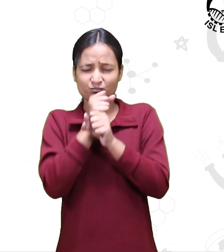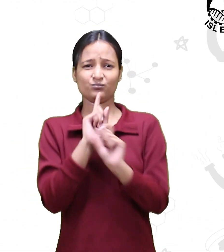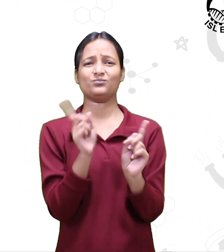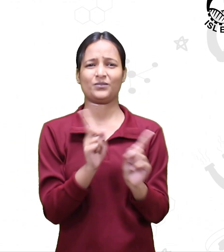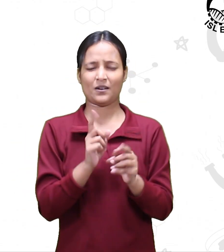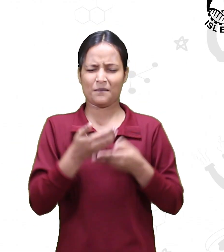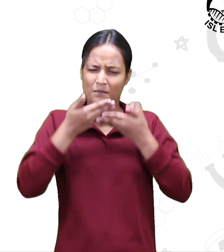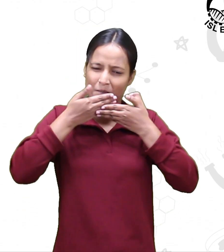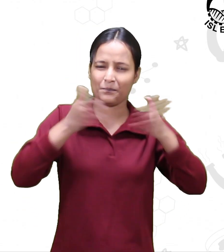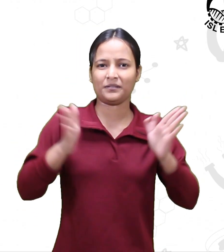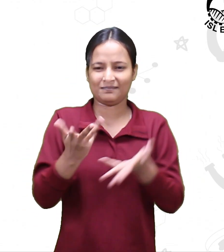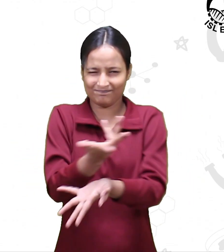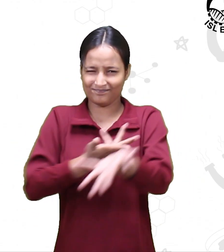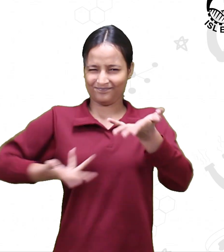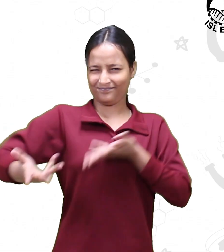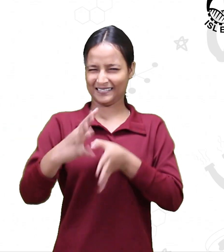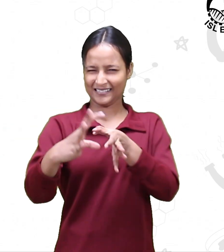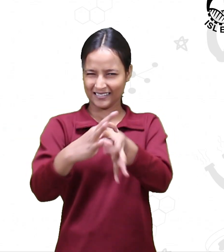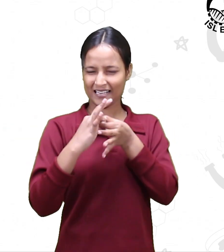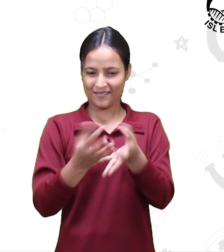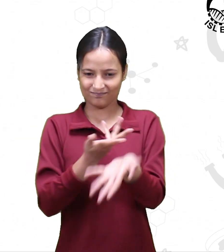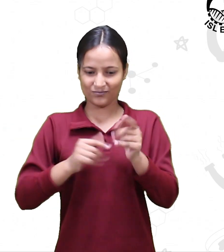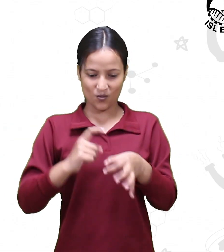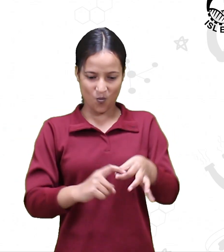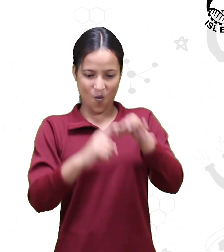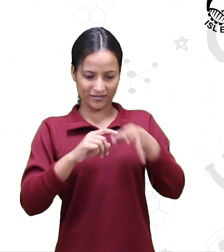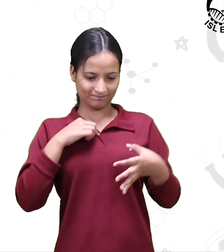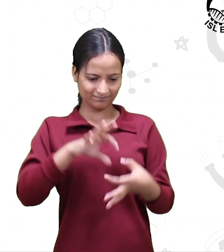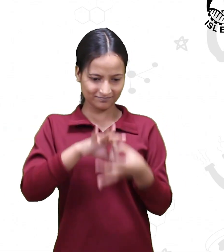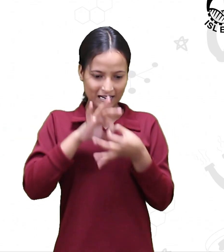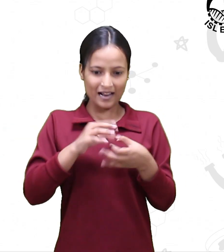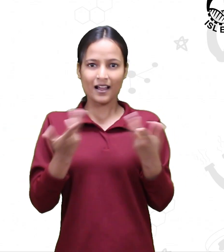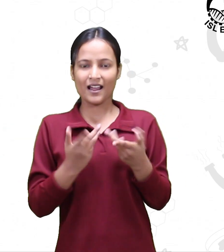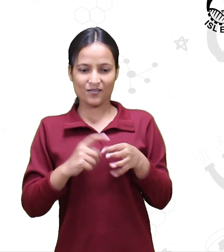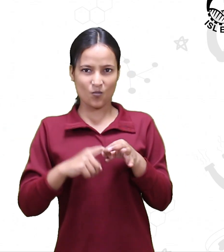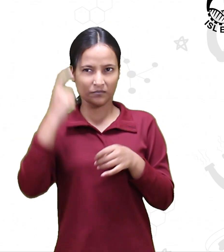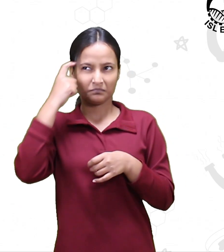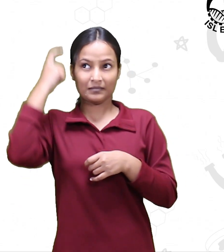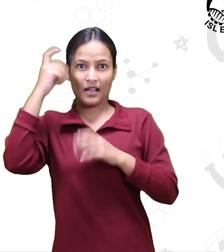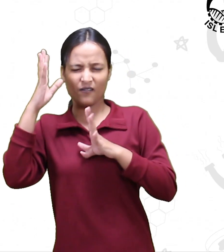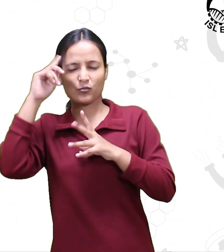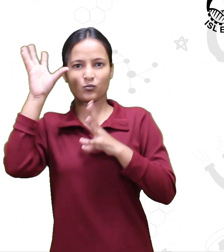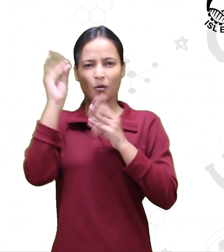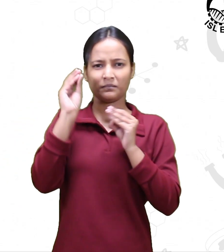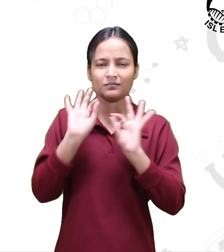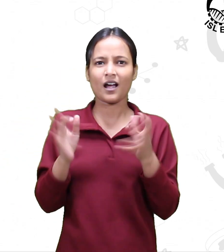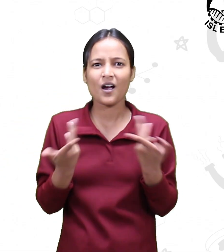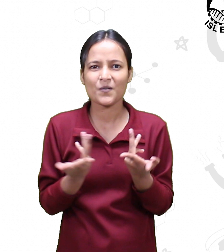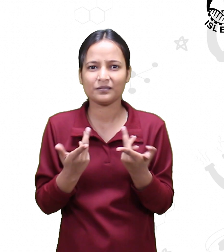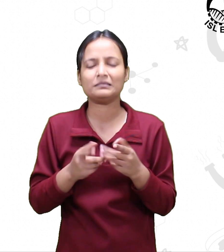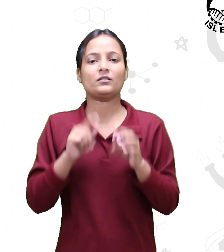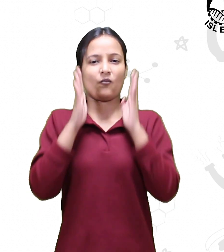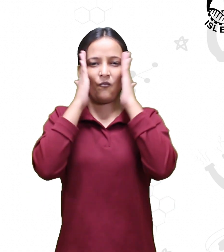our questions, just like the way Rhythm spoke to us about her question. But listeners, what we know